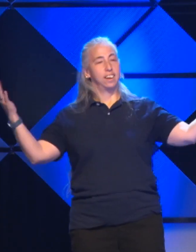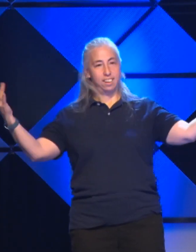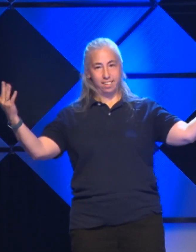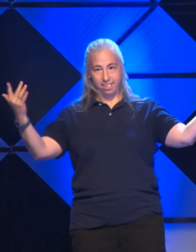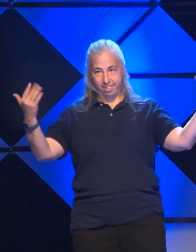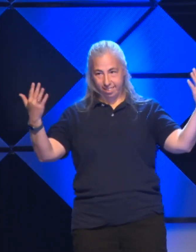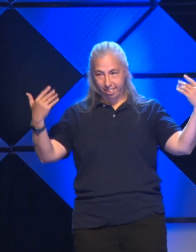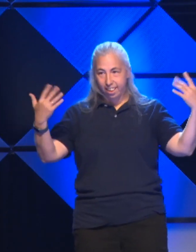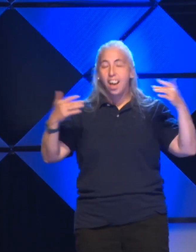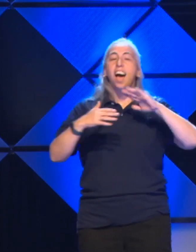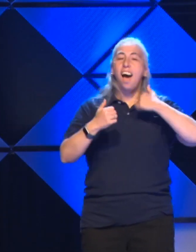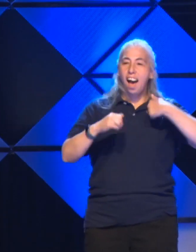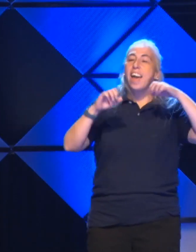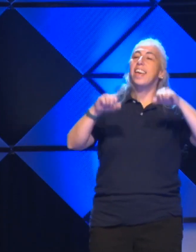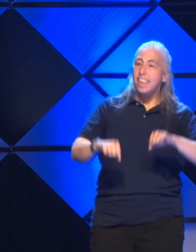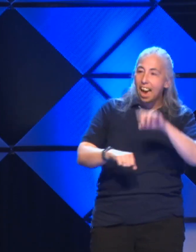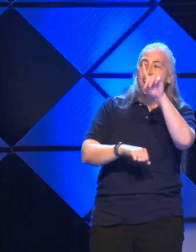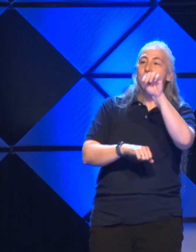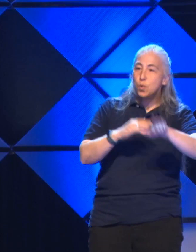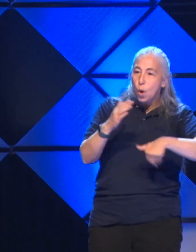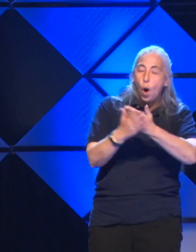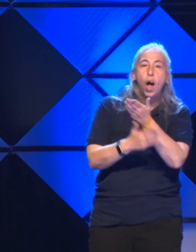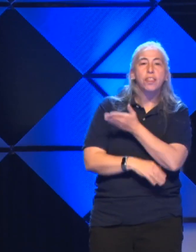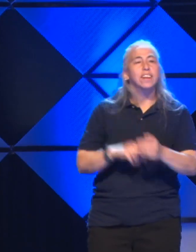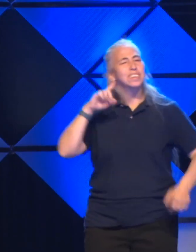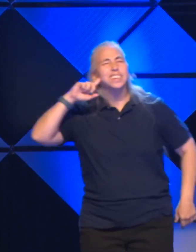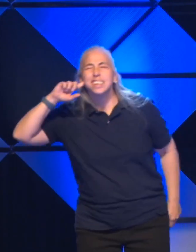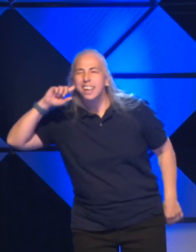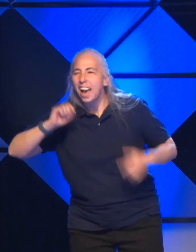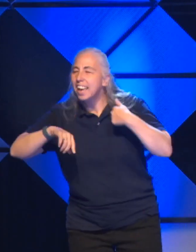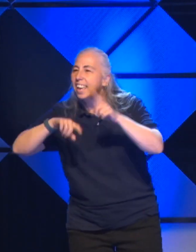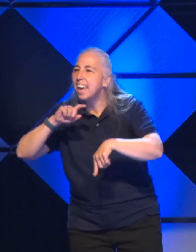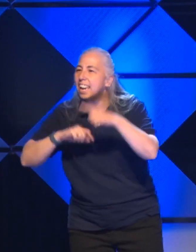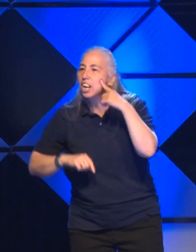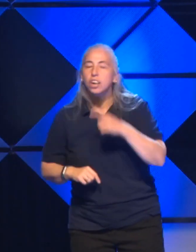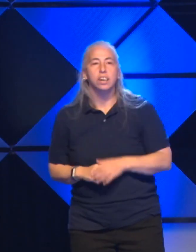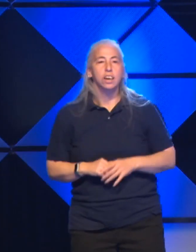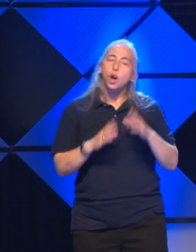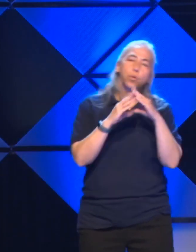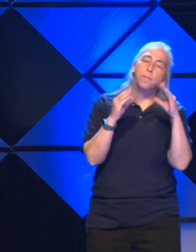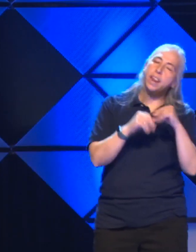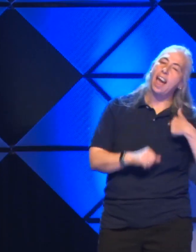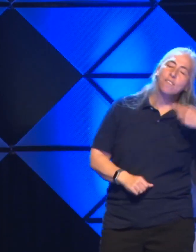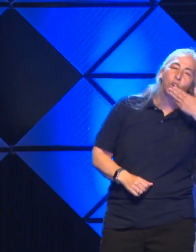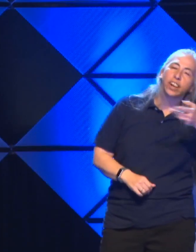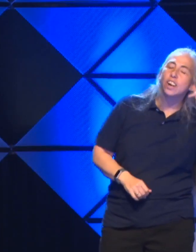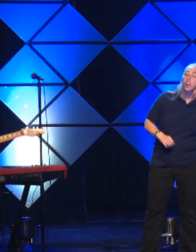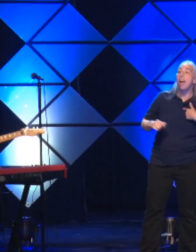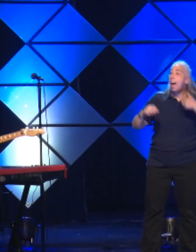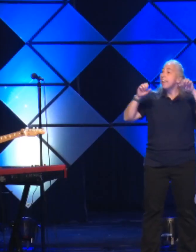what? I cannot hear you. You know, in Romania, we don't have a good hearing. So I can do what?